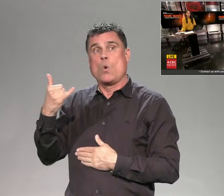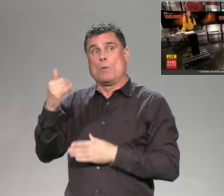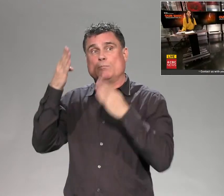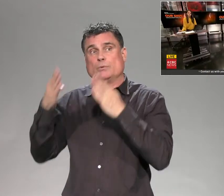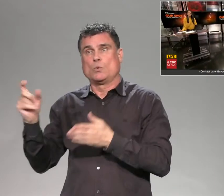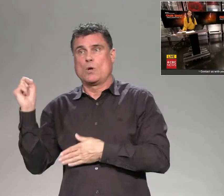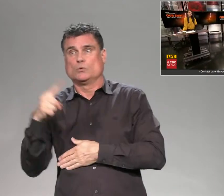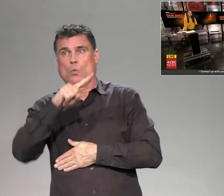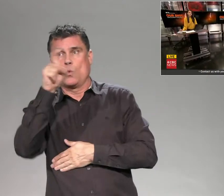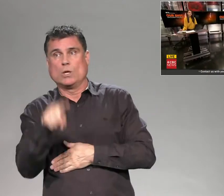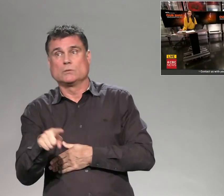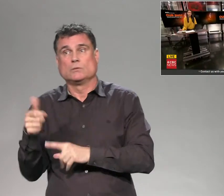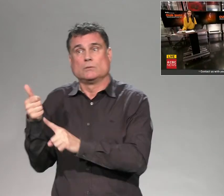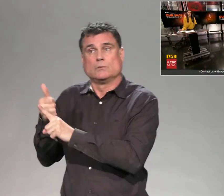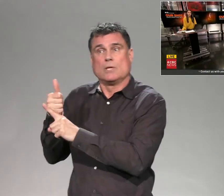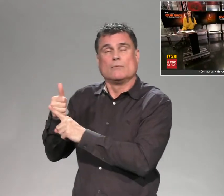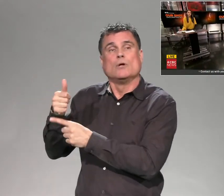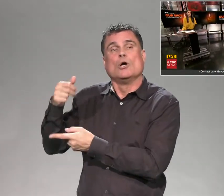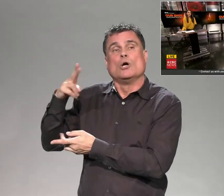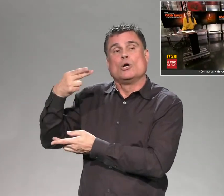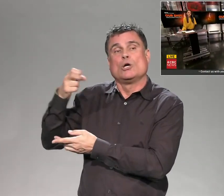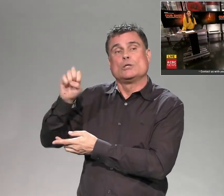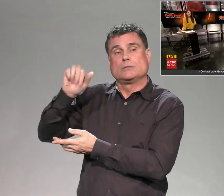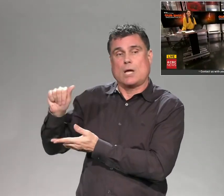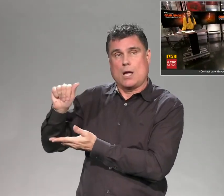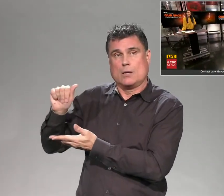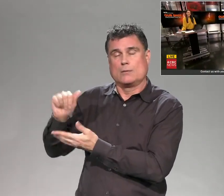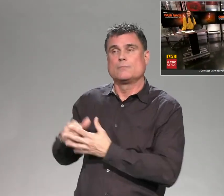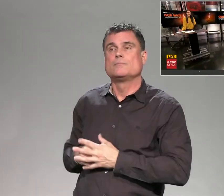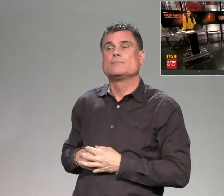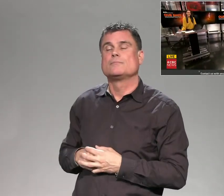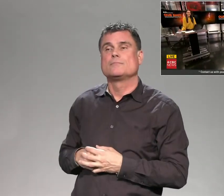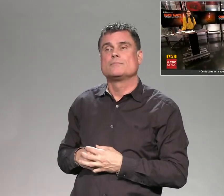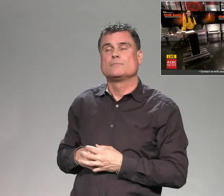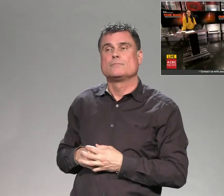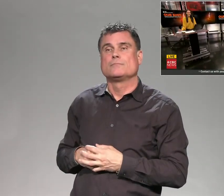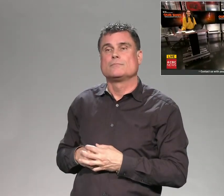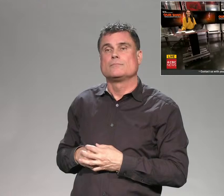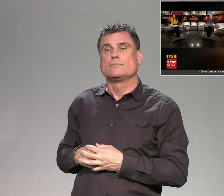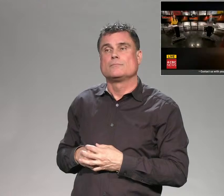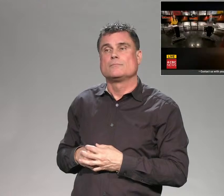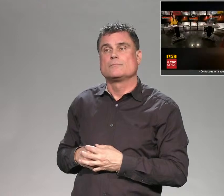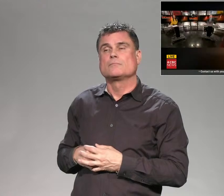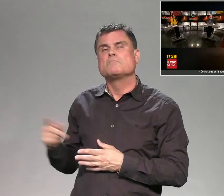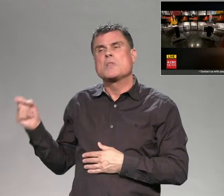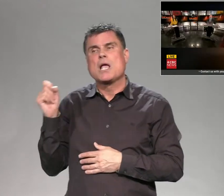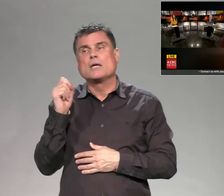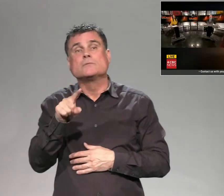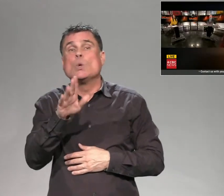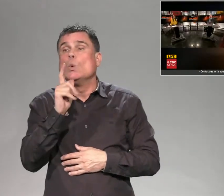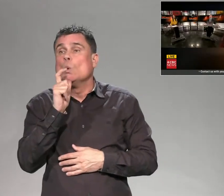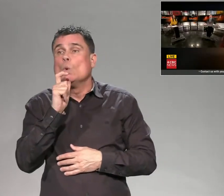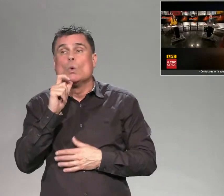to Dr. Dix. Go ahead, Ursa. Or Adrian Dix, rather. He's not a doctor, he's a minister.